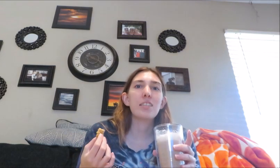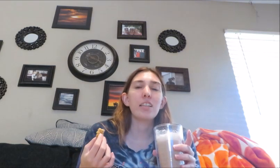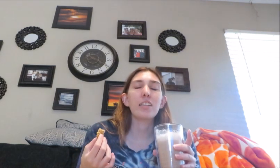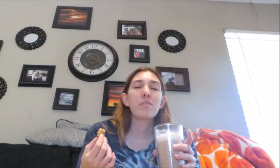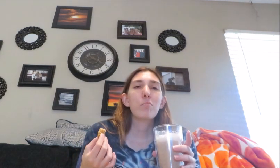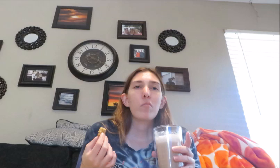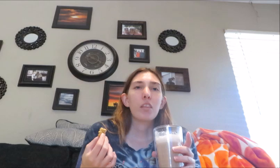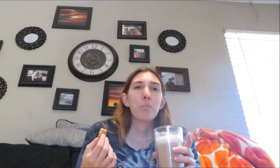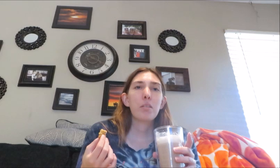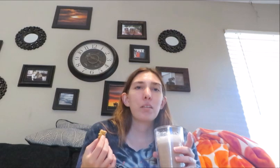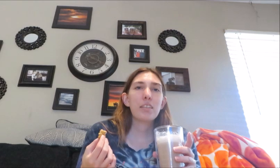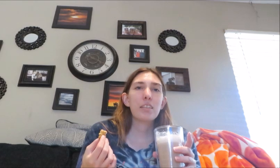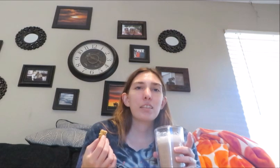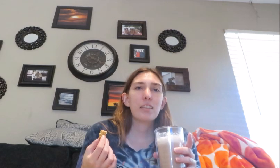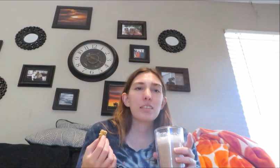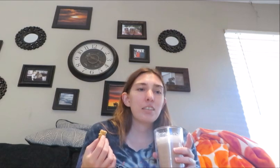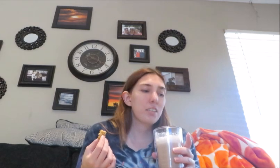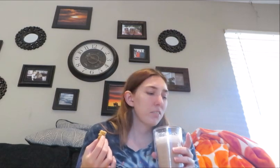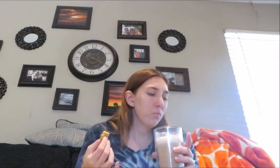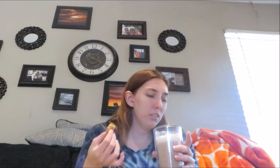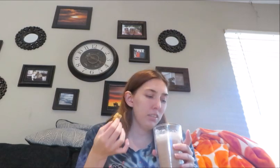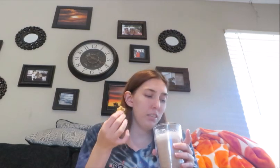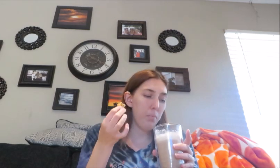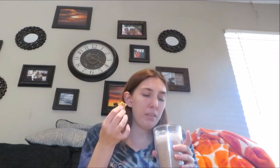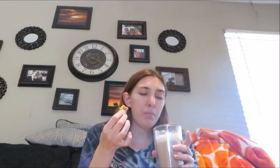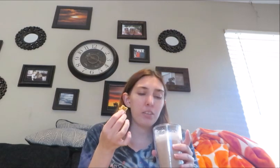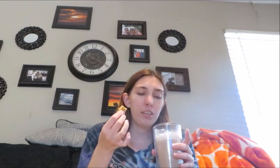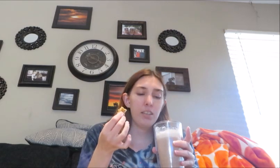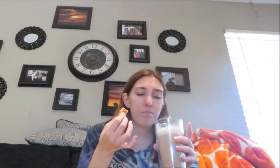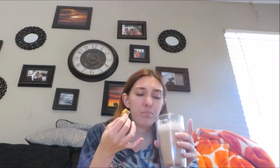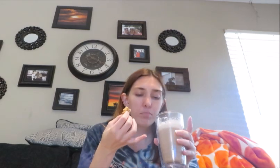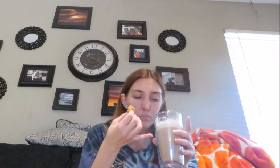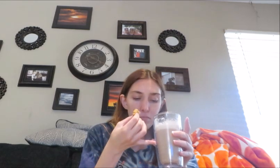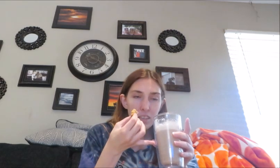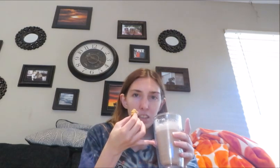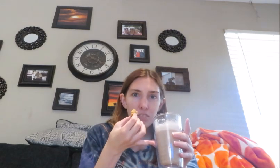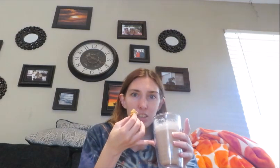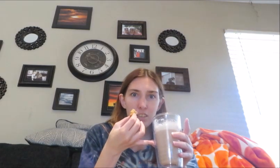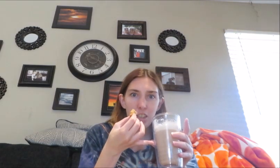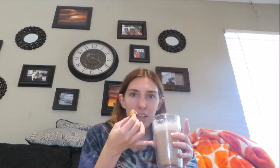disgusting. But I'm like, it's actually with the peanut butter cookie and vanilla chai